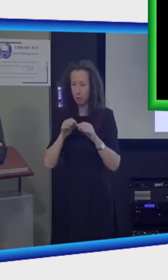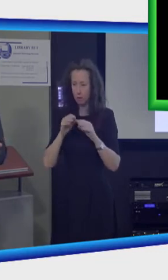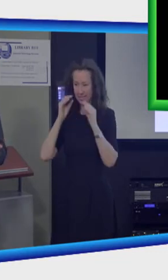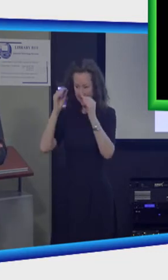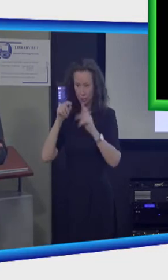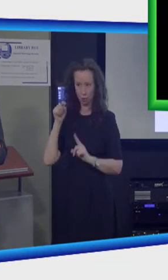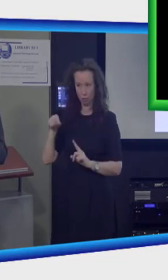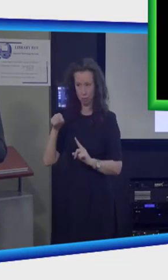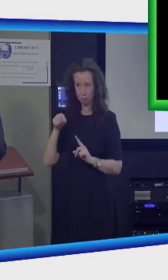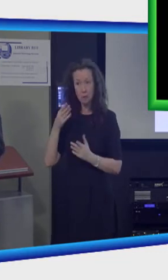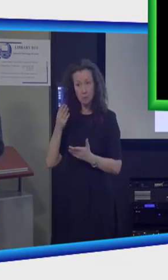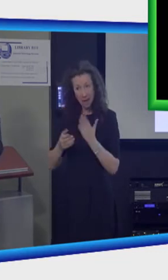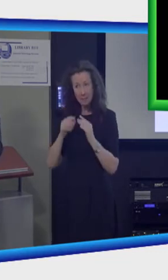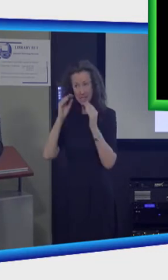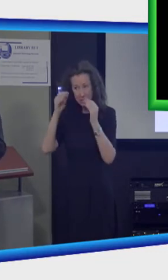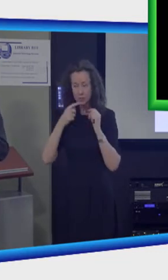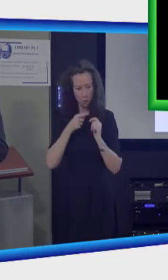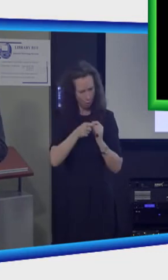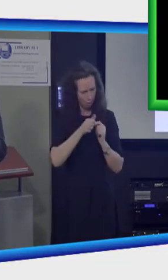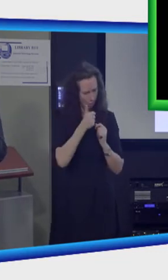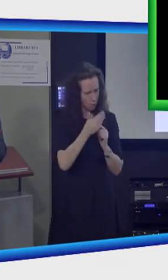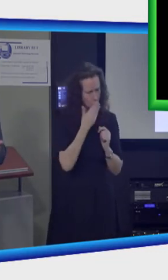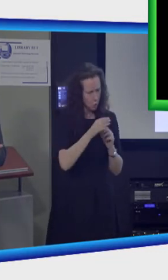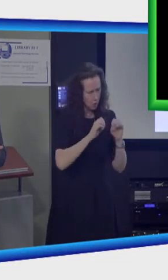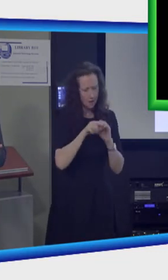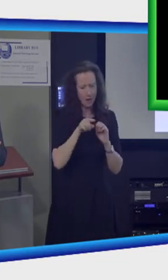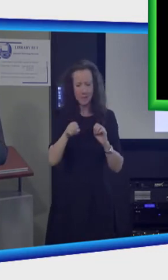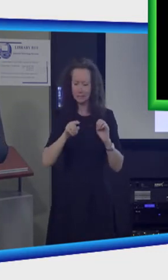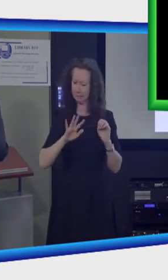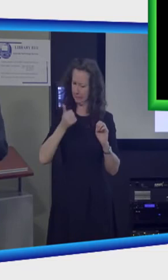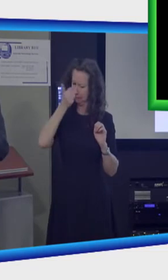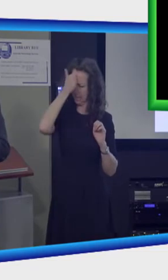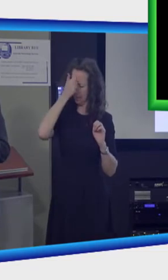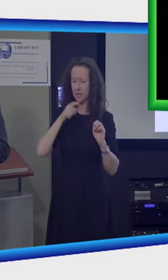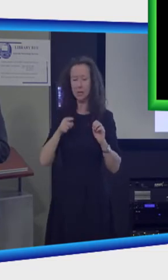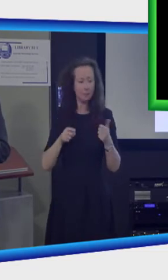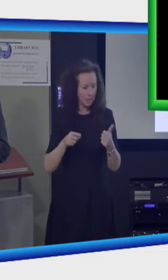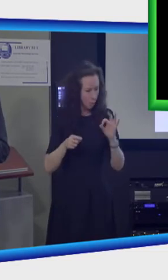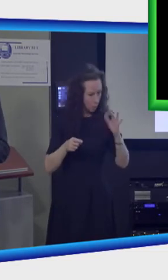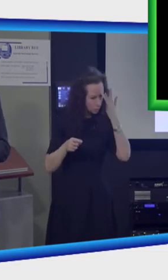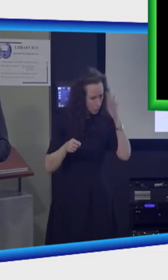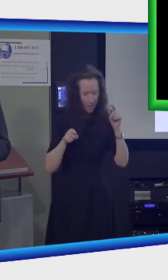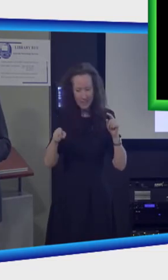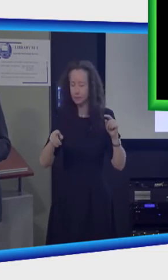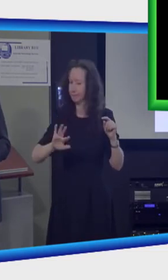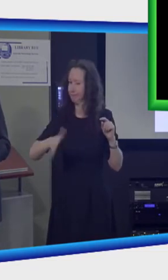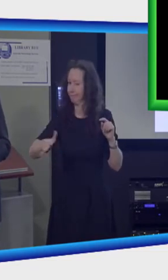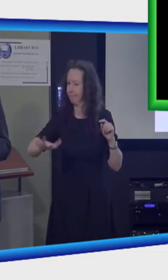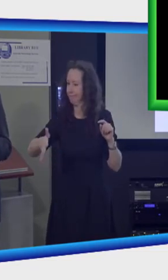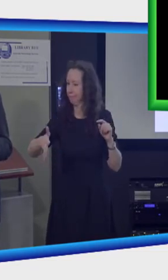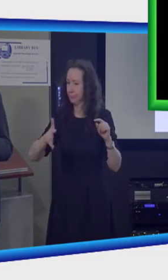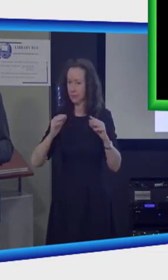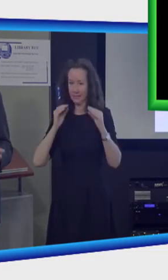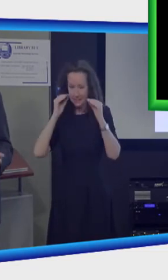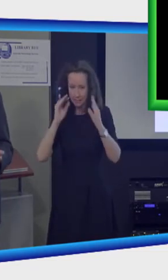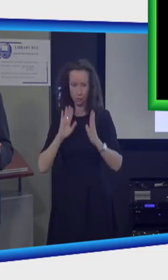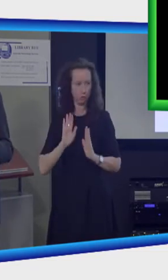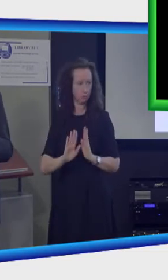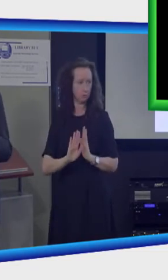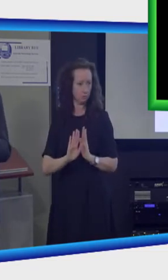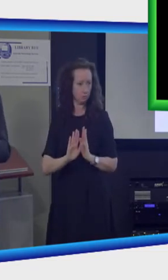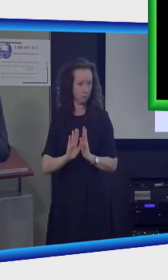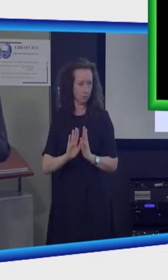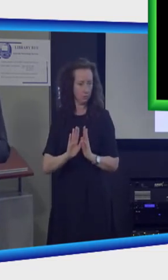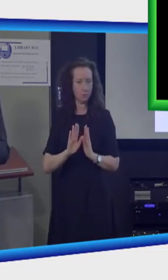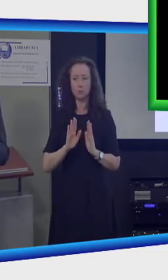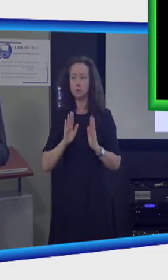dumb experiment, this is a great experiment. This is a smart experiment. This is not a smart experiment. And we summarize